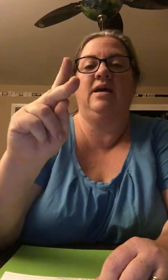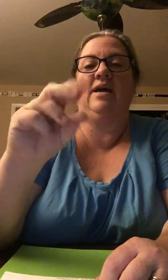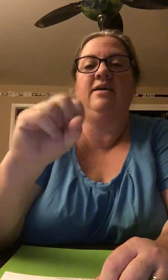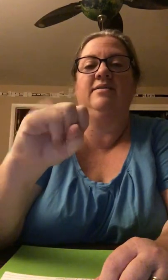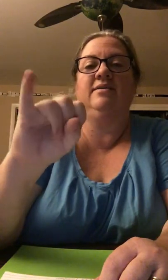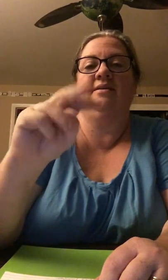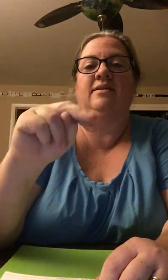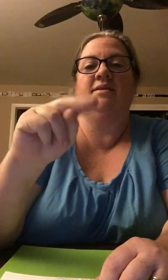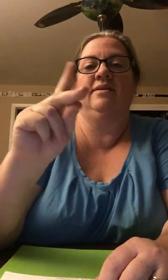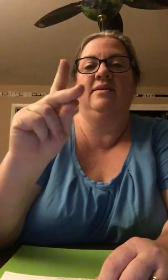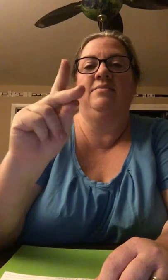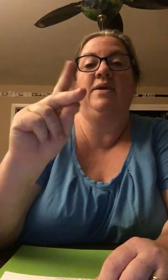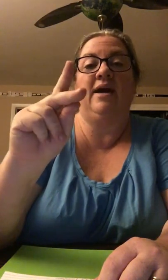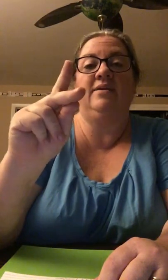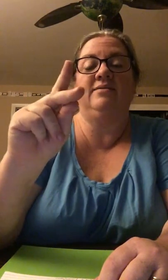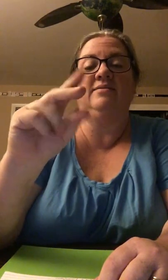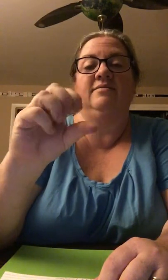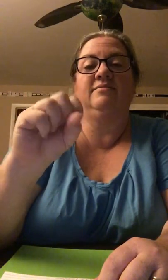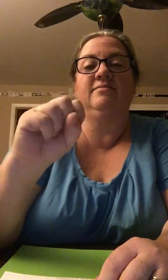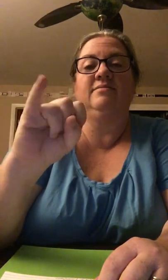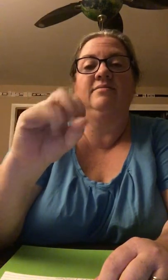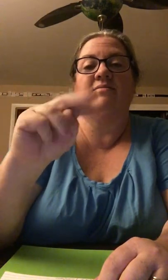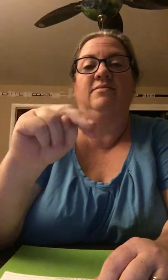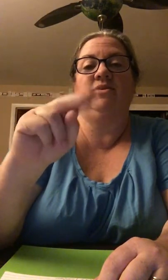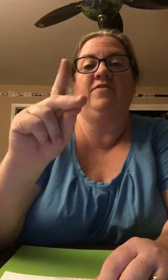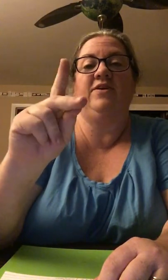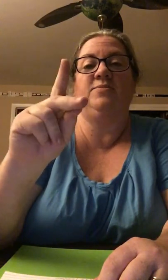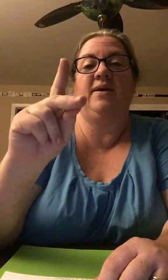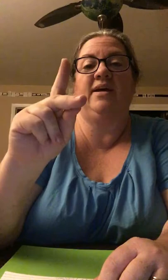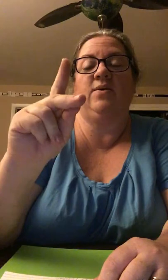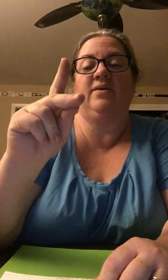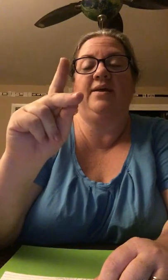Okay? Because your finger's spelling it quickly.